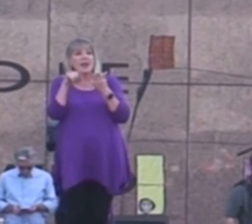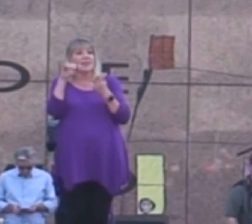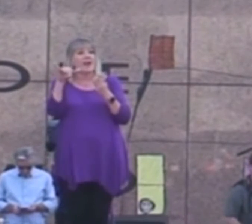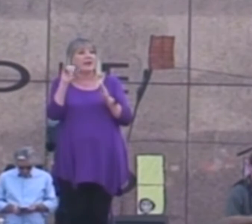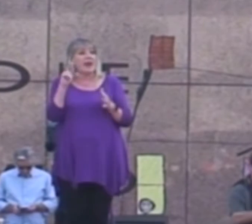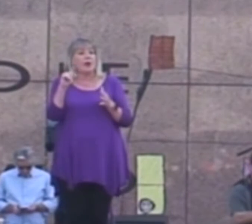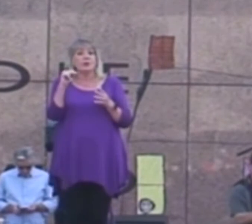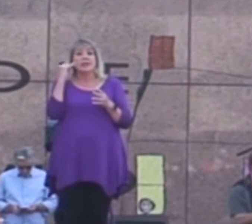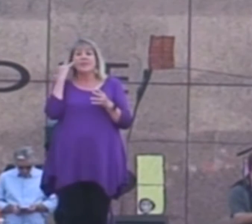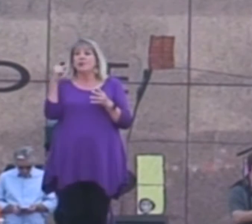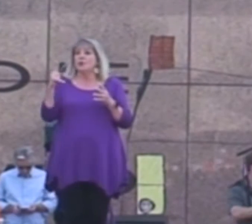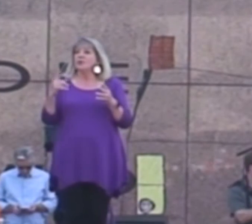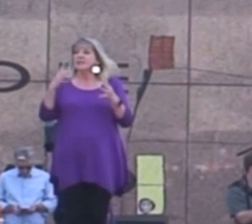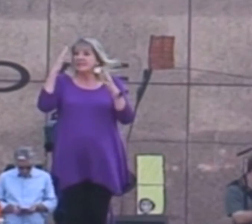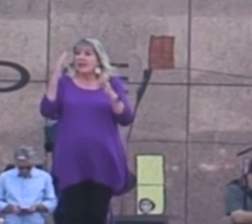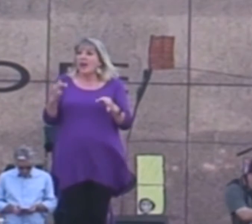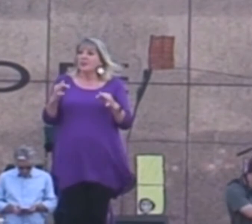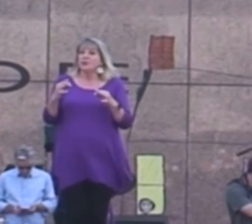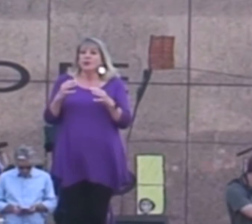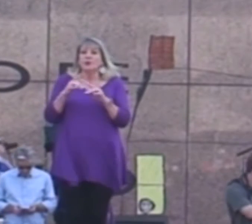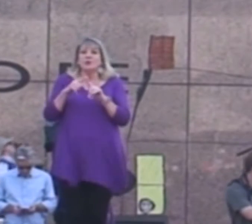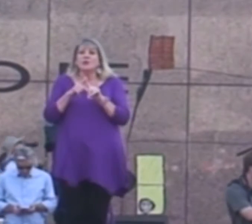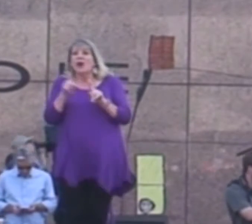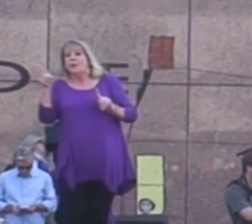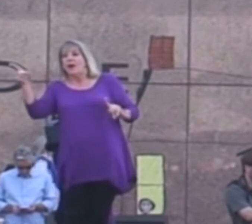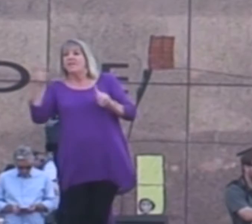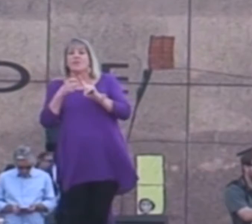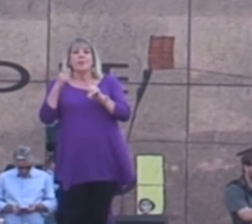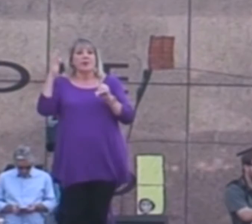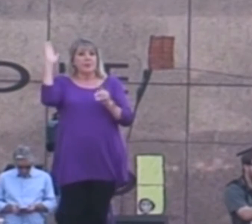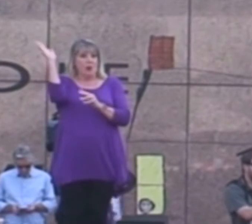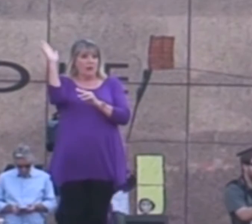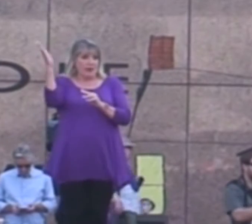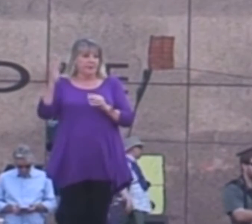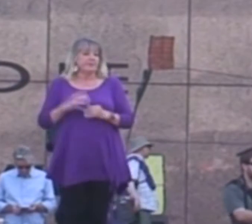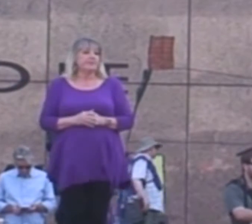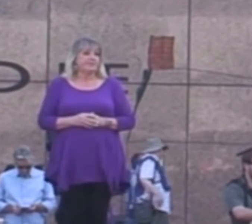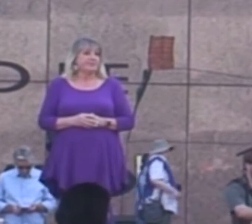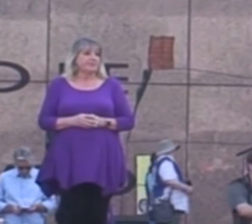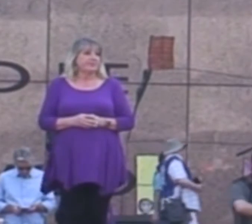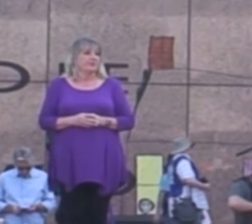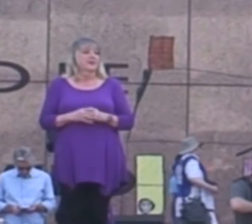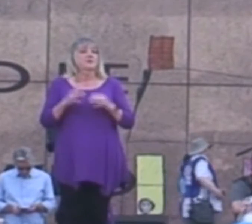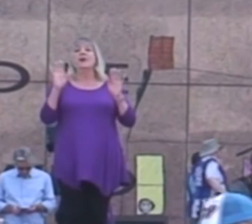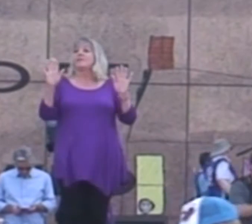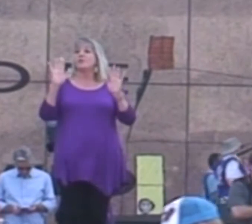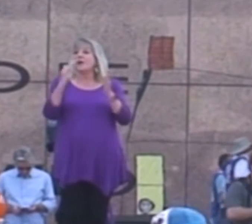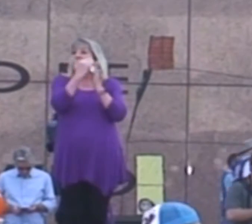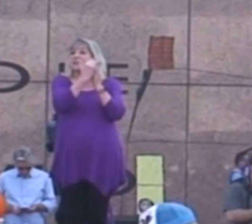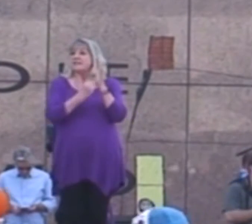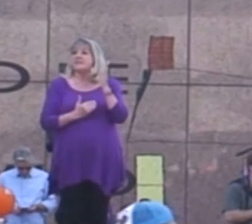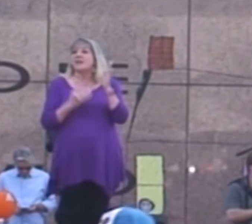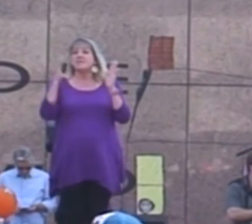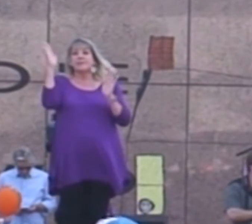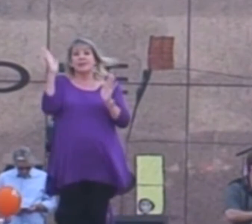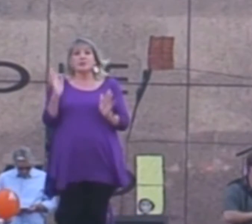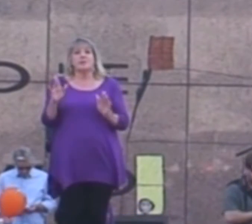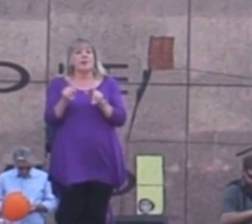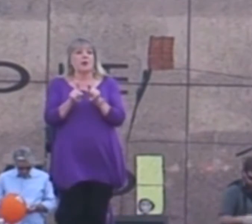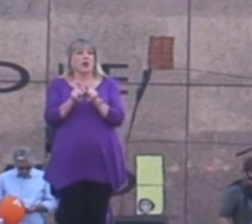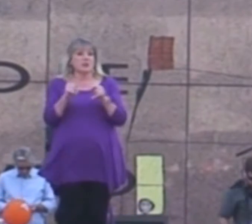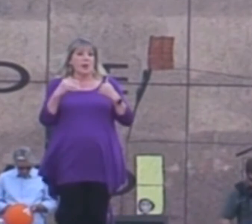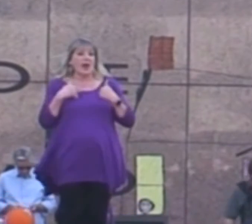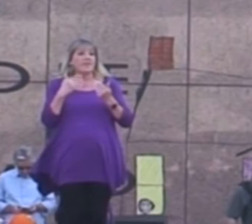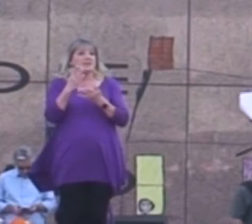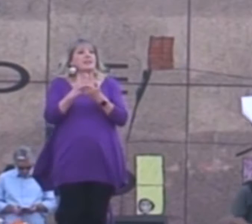you decide to stray away from the program. But like I said, we have a great slate of speakers, but we also